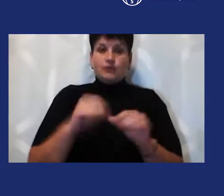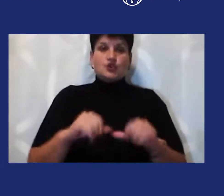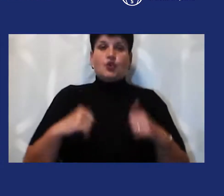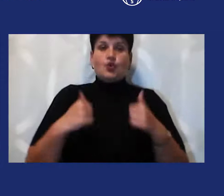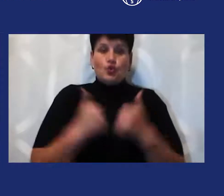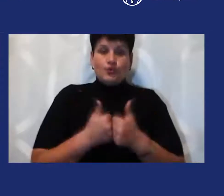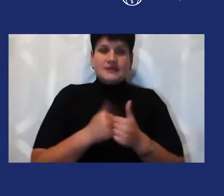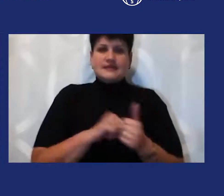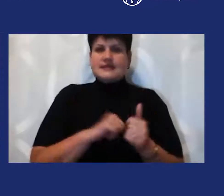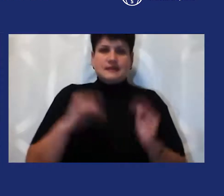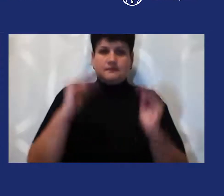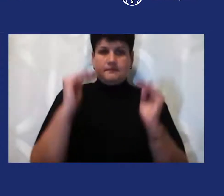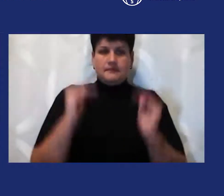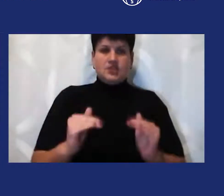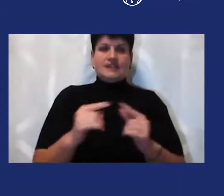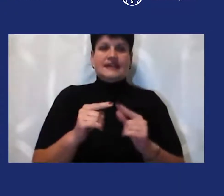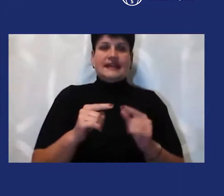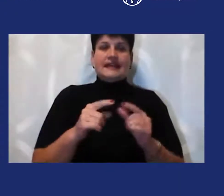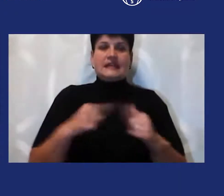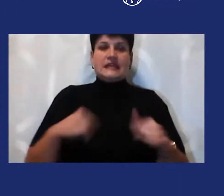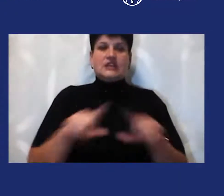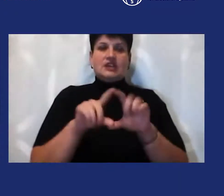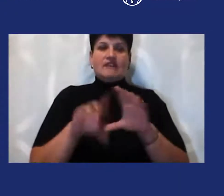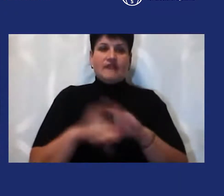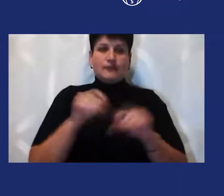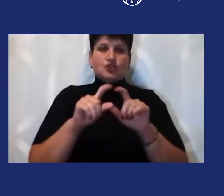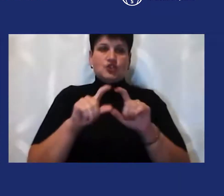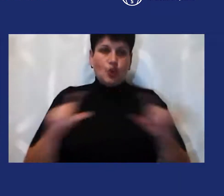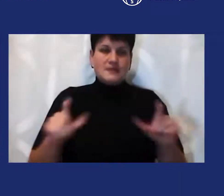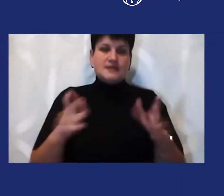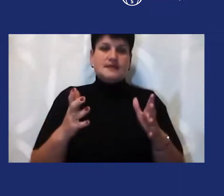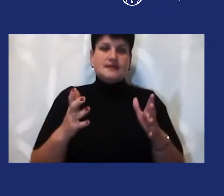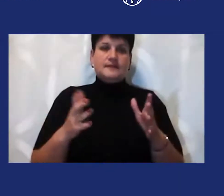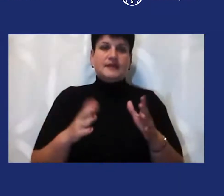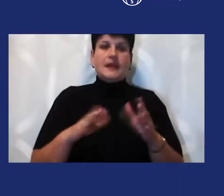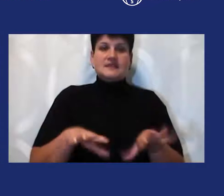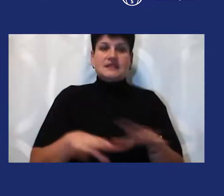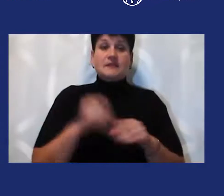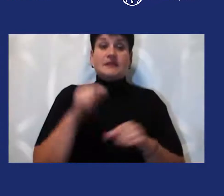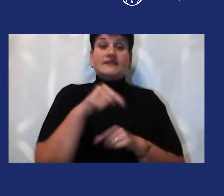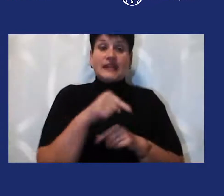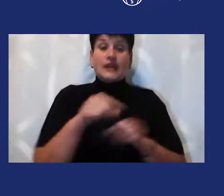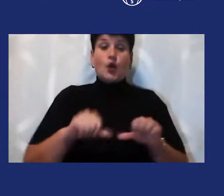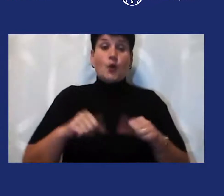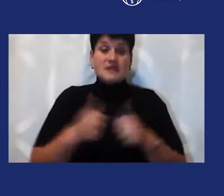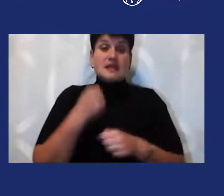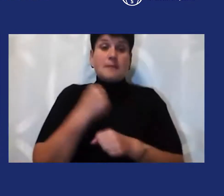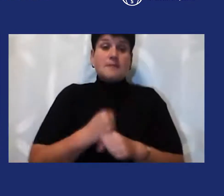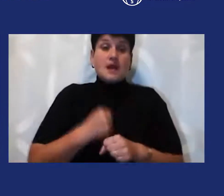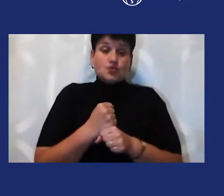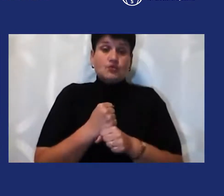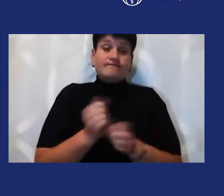ready for such a change. We have territorial election commissions